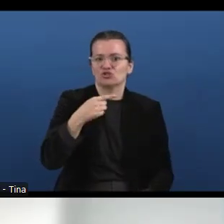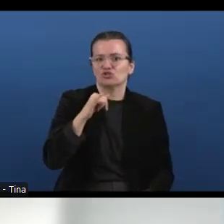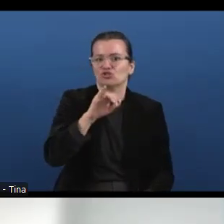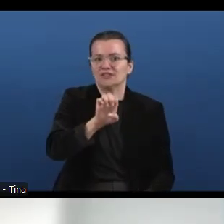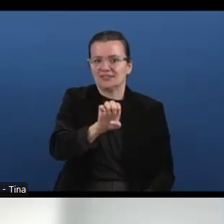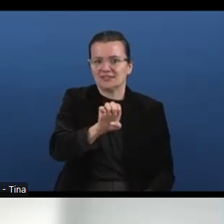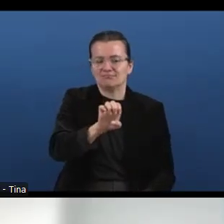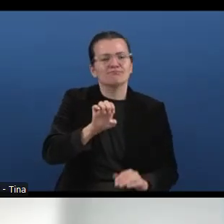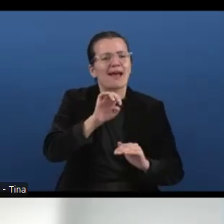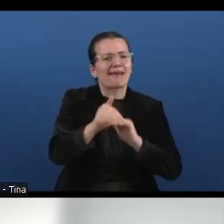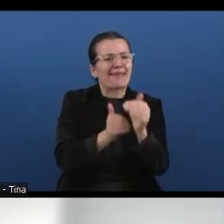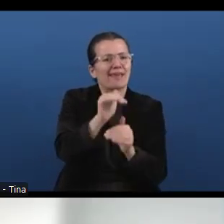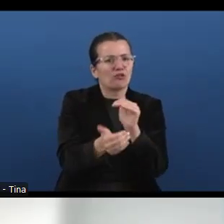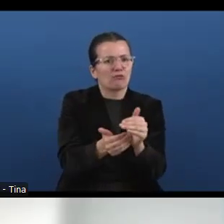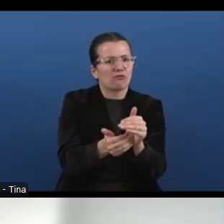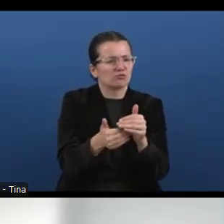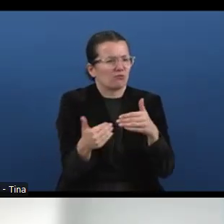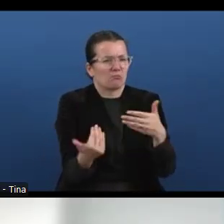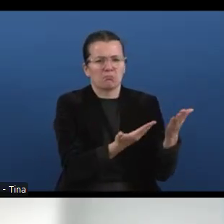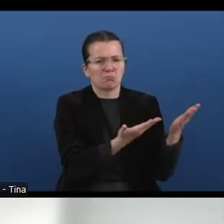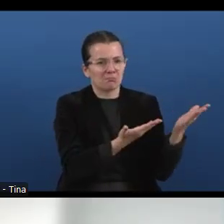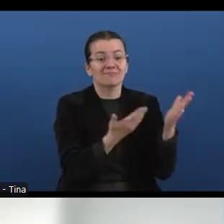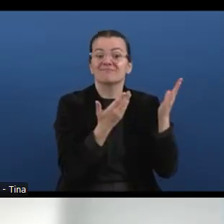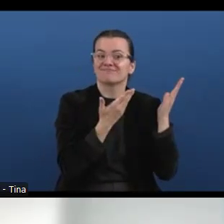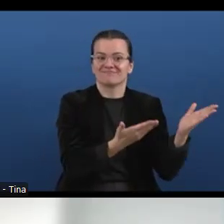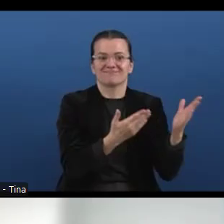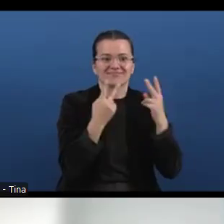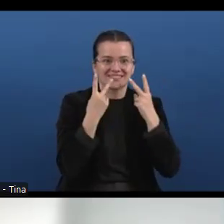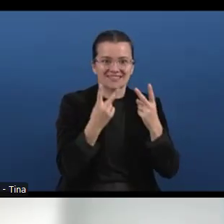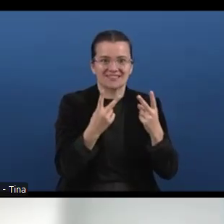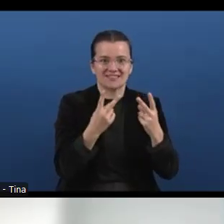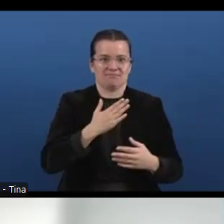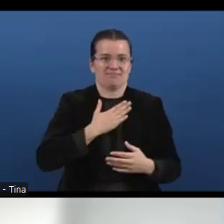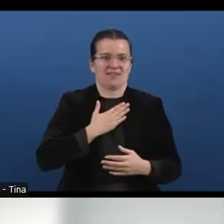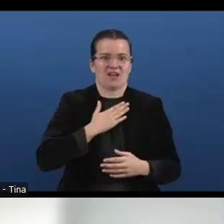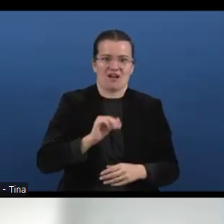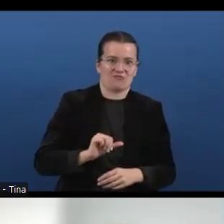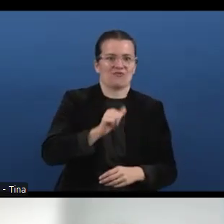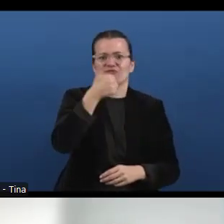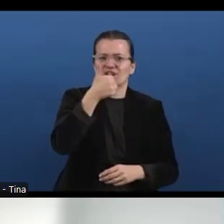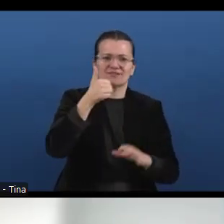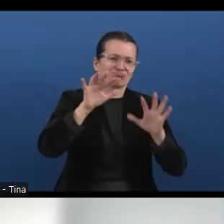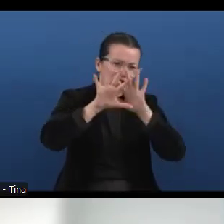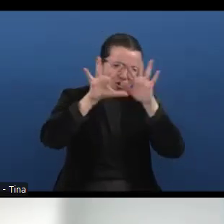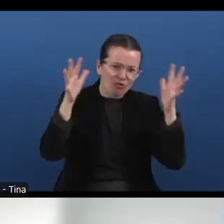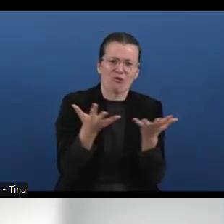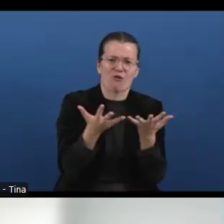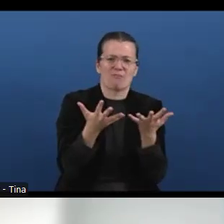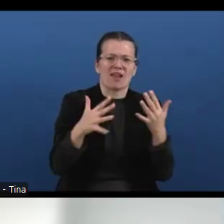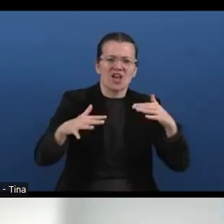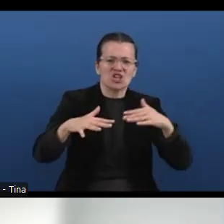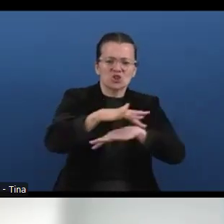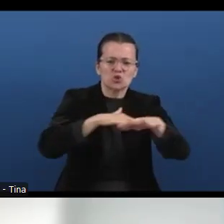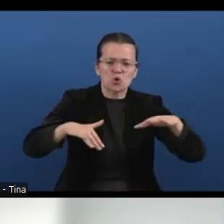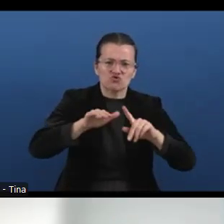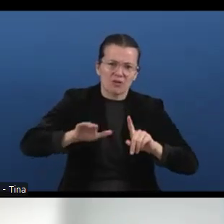our company's first comprehensive global social protection program designed to provide a